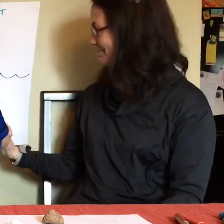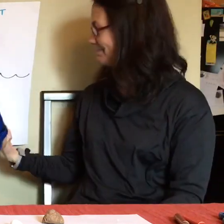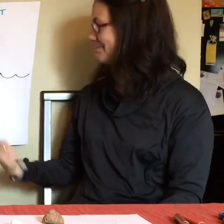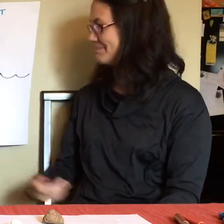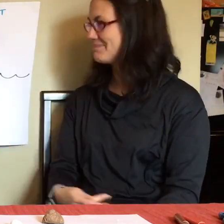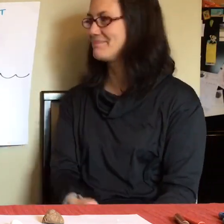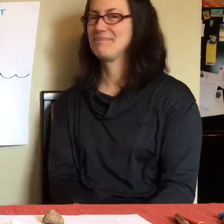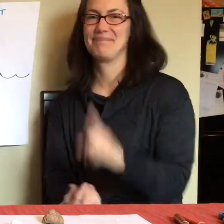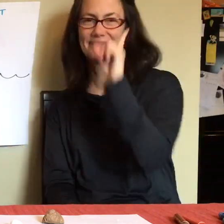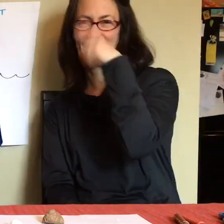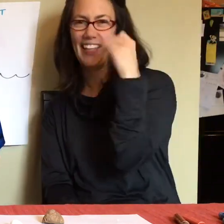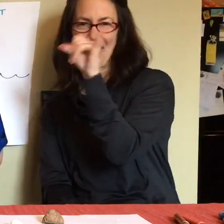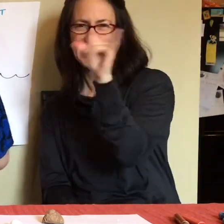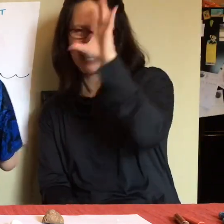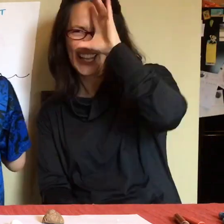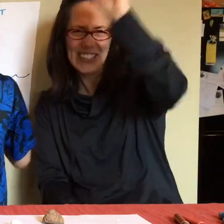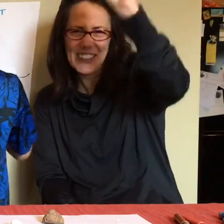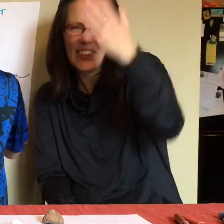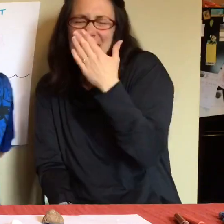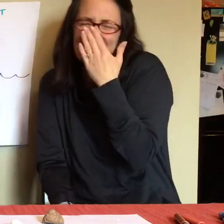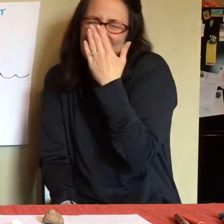It looks like a unicorn. It's good.